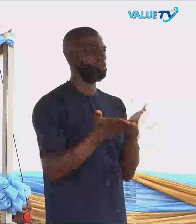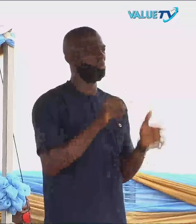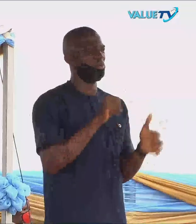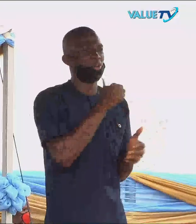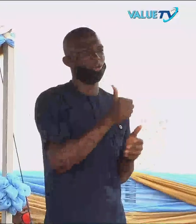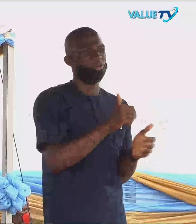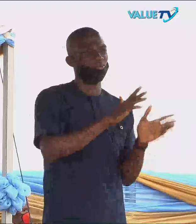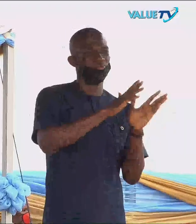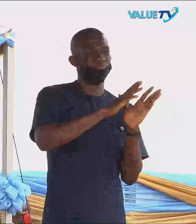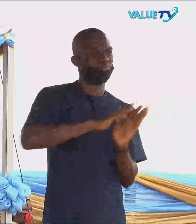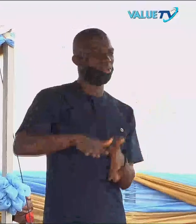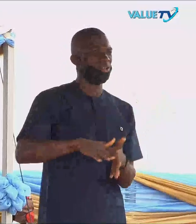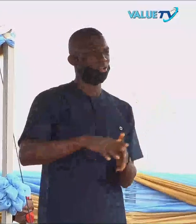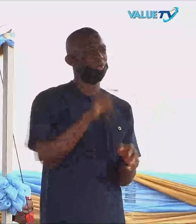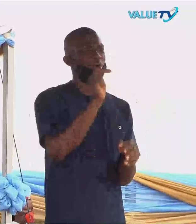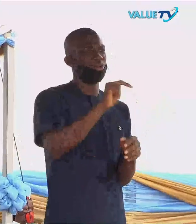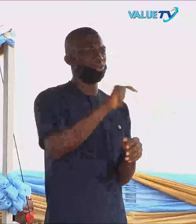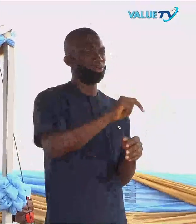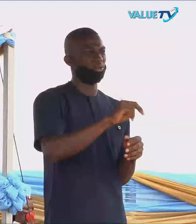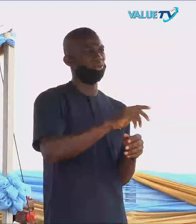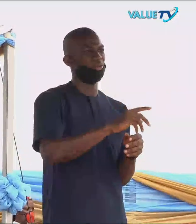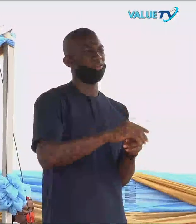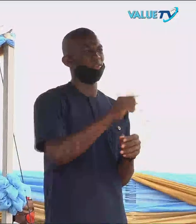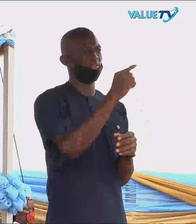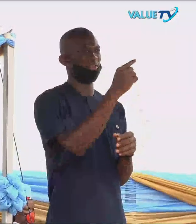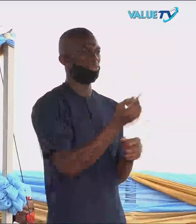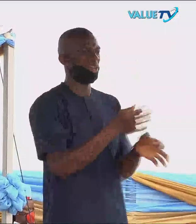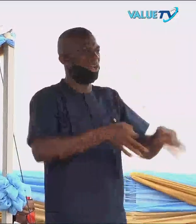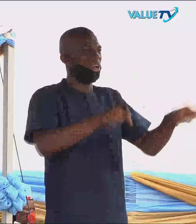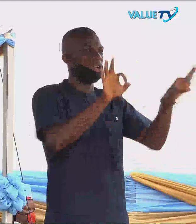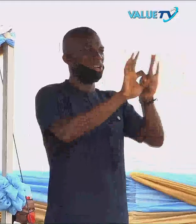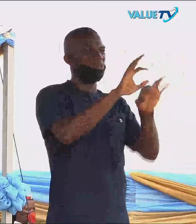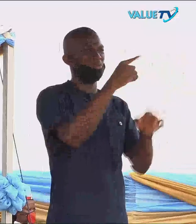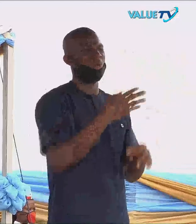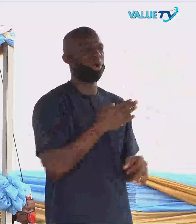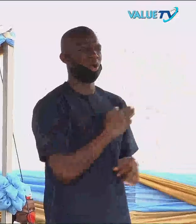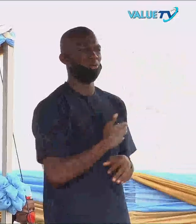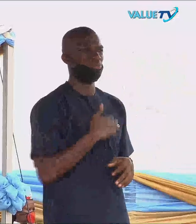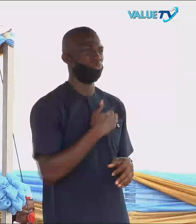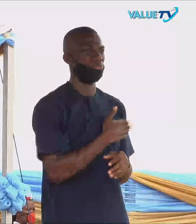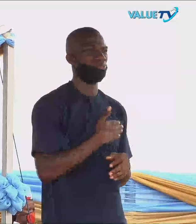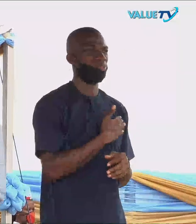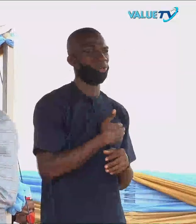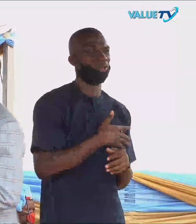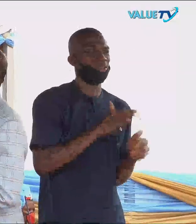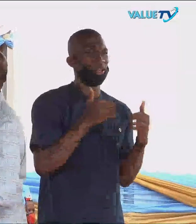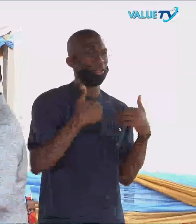message except for particular ones. So please, bear that in mind. Thank you.